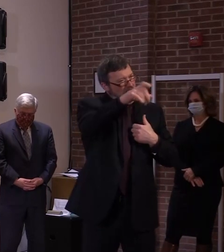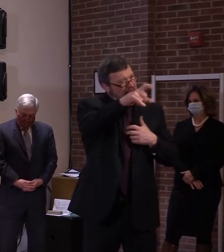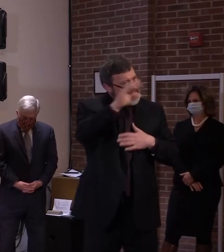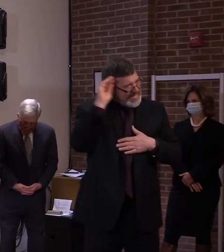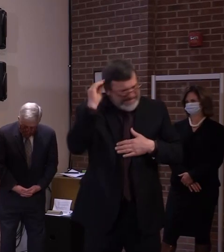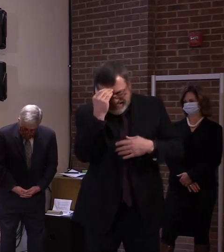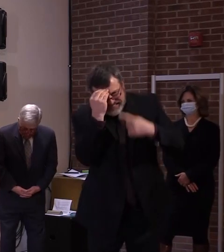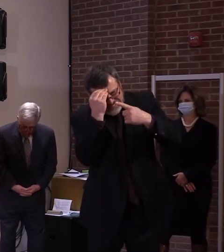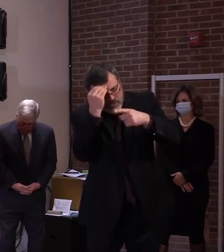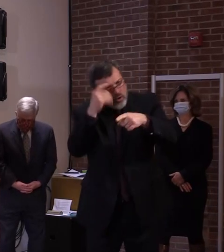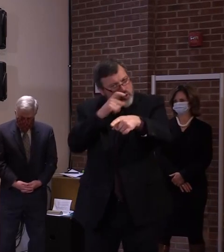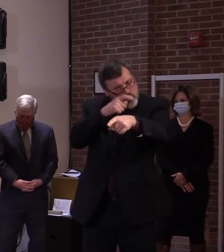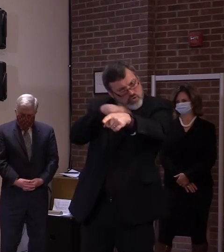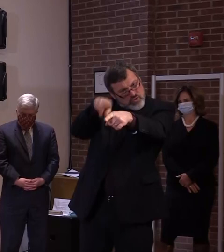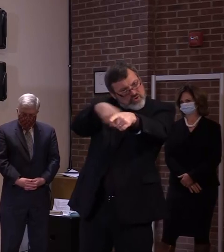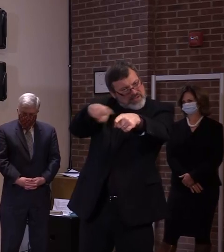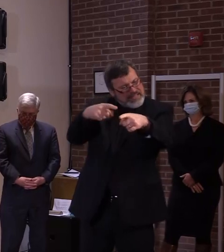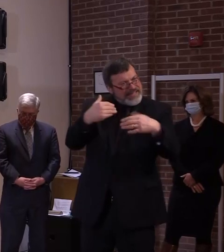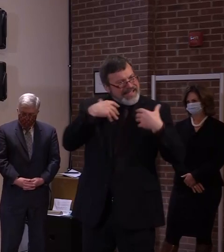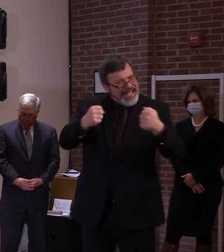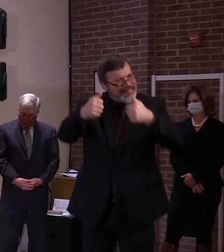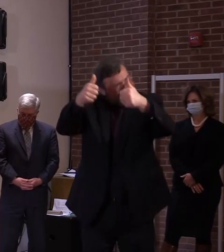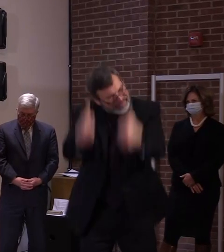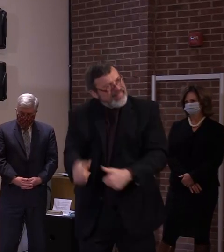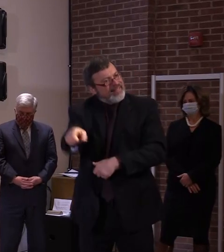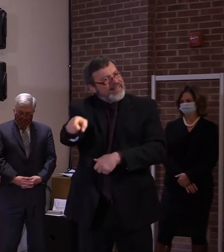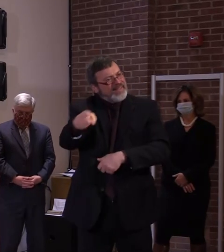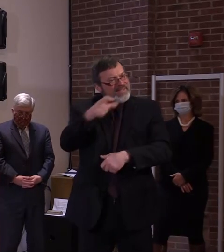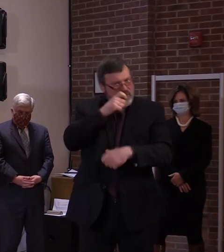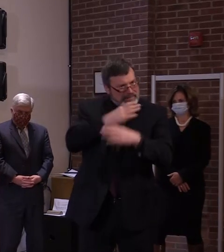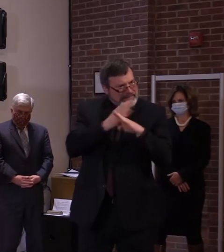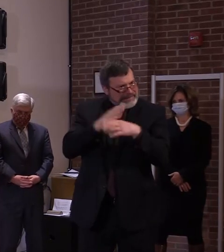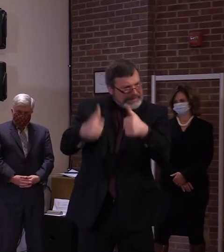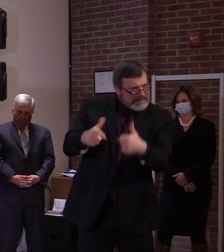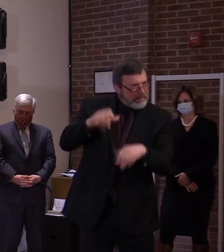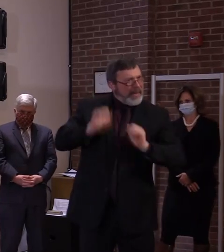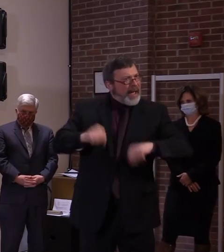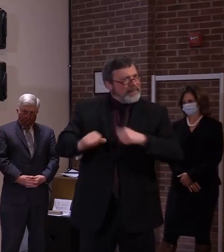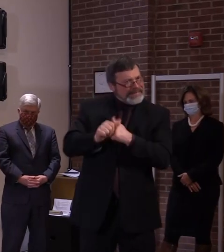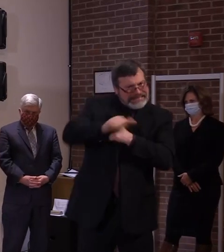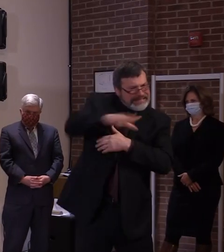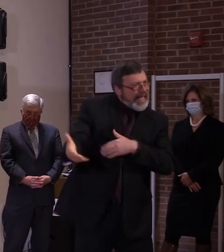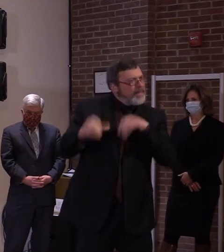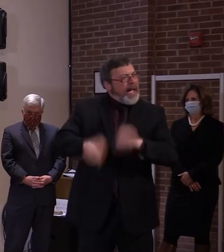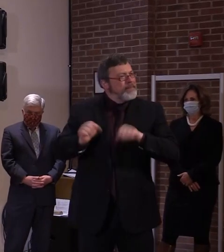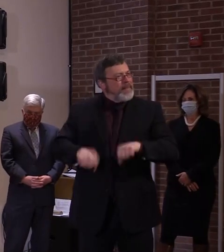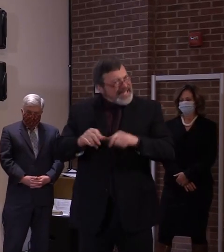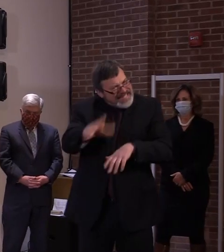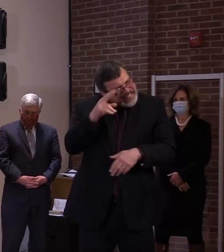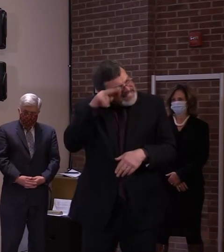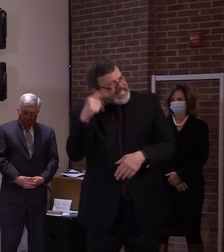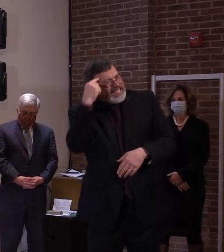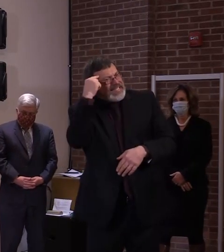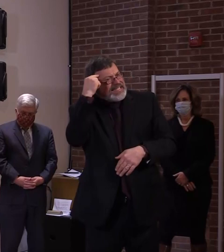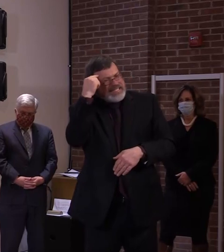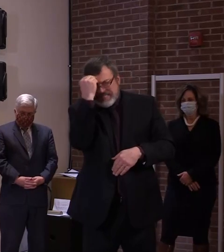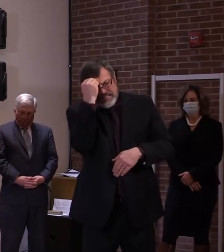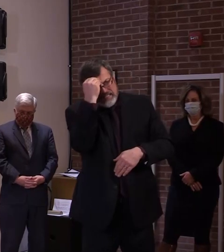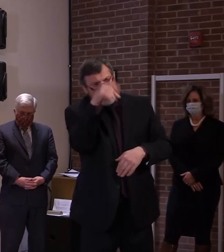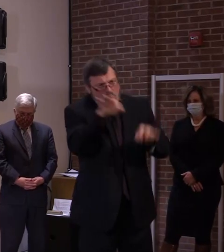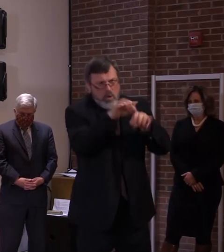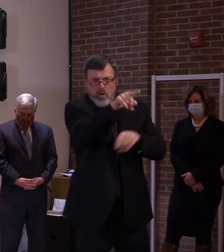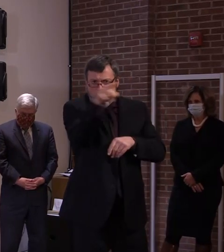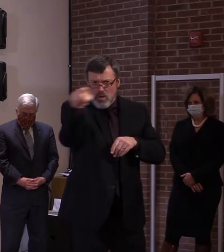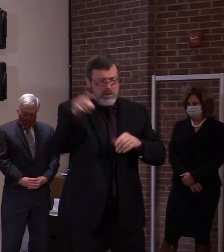coming. With more data, such as rates of cases, hospitalizations, and deaths among fully vaccinated